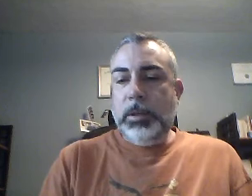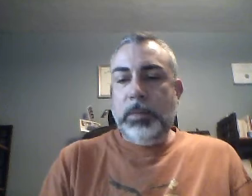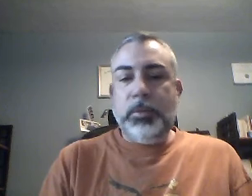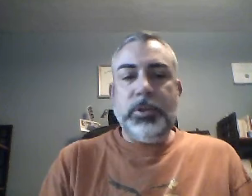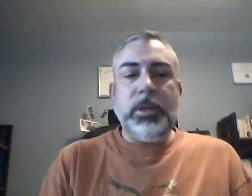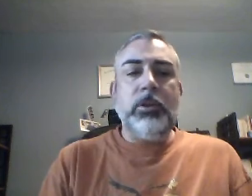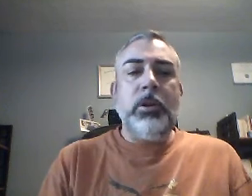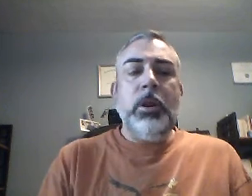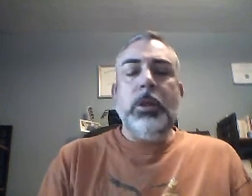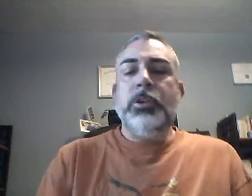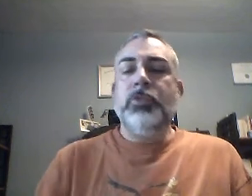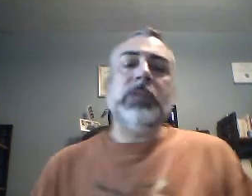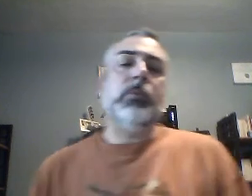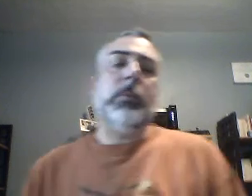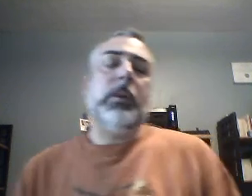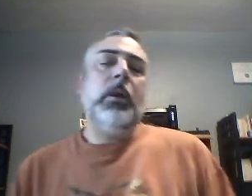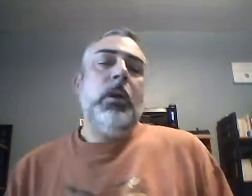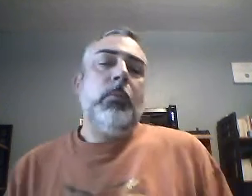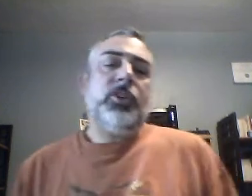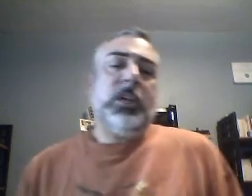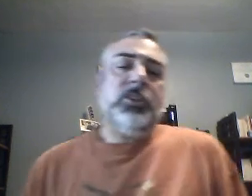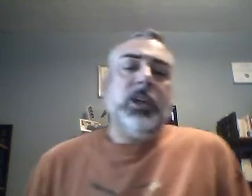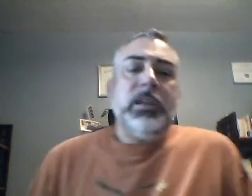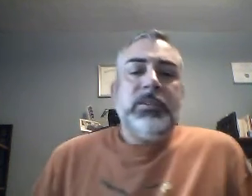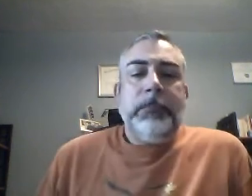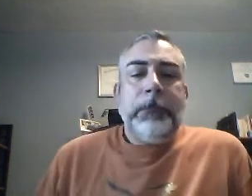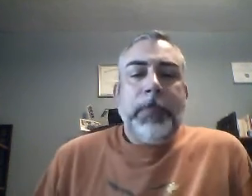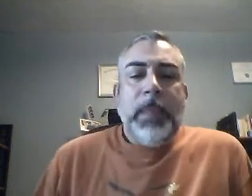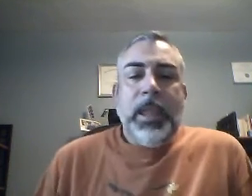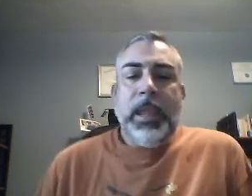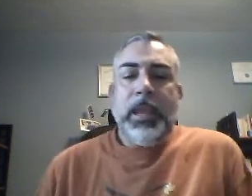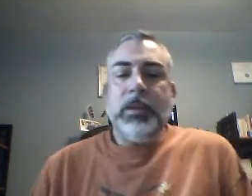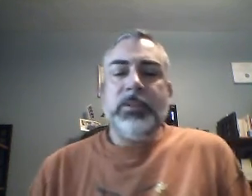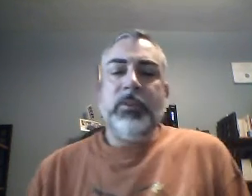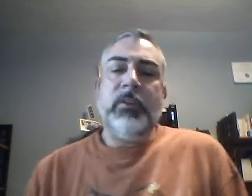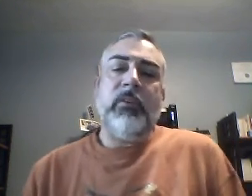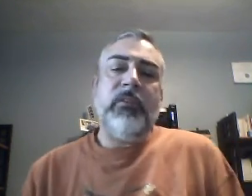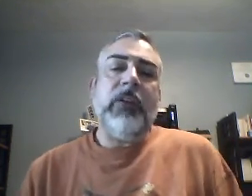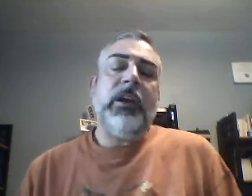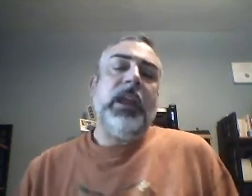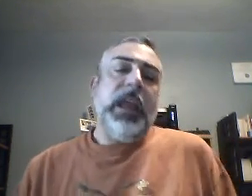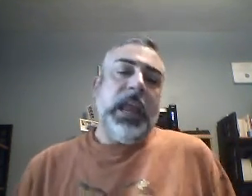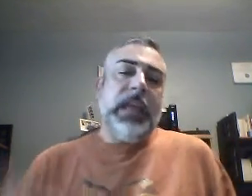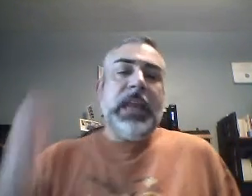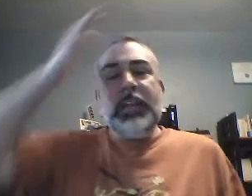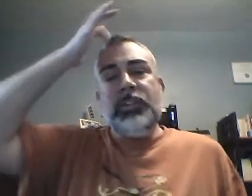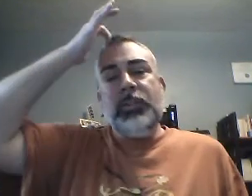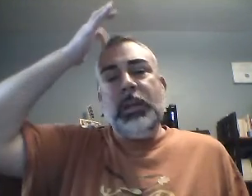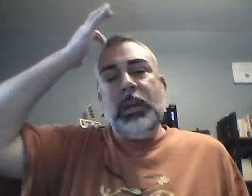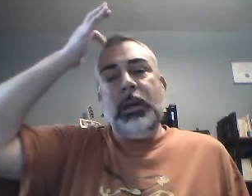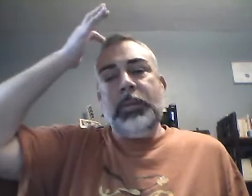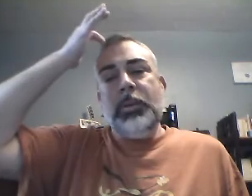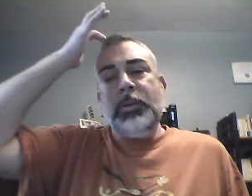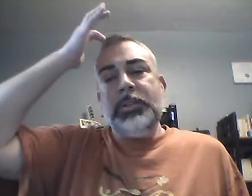in particular, two trans women, Marsha Johnson and Sylvia Rivera. And actually, New York